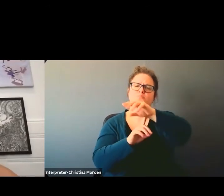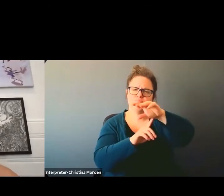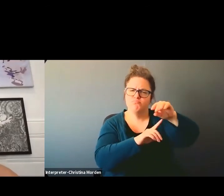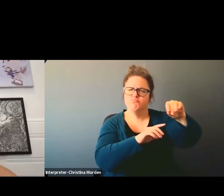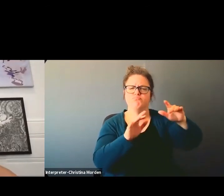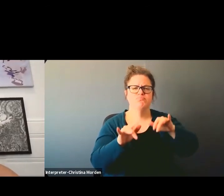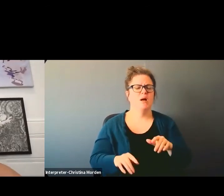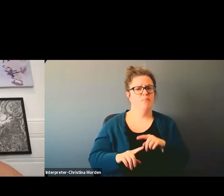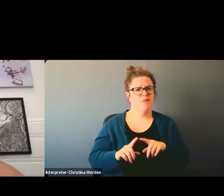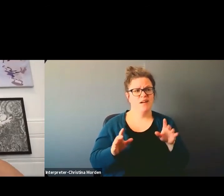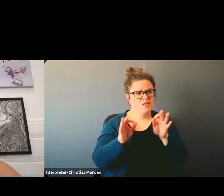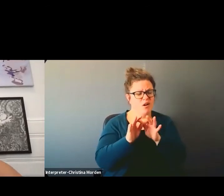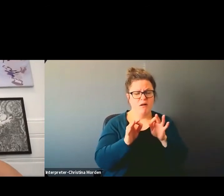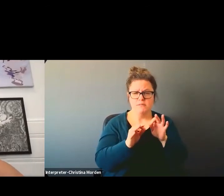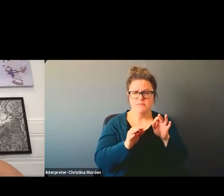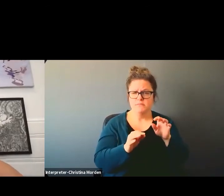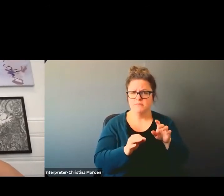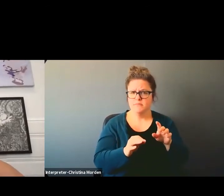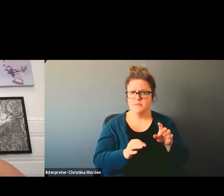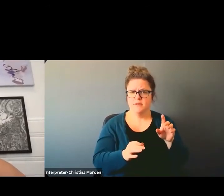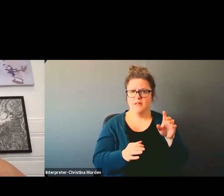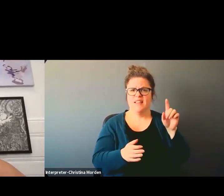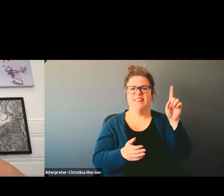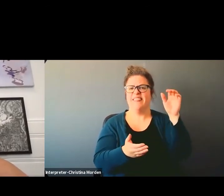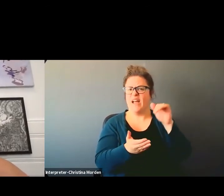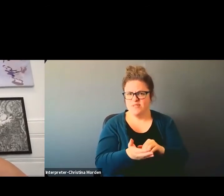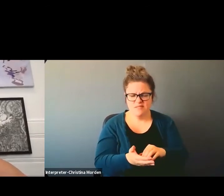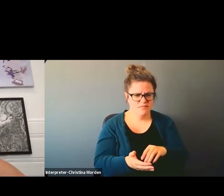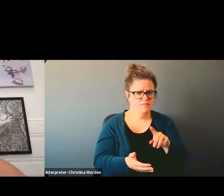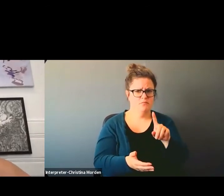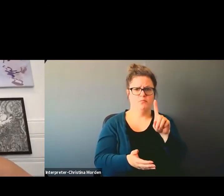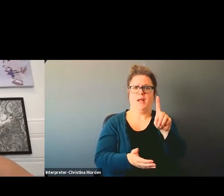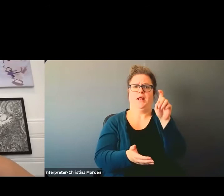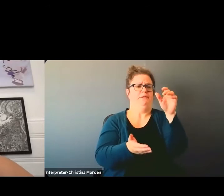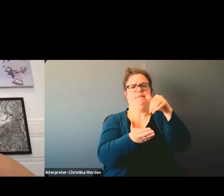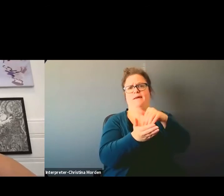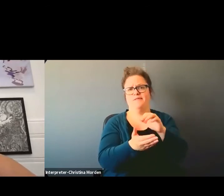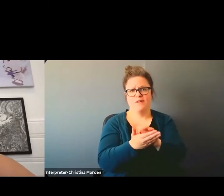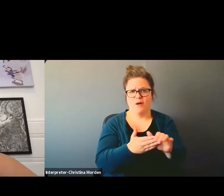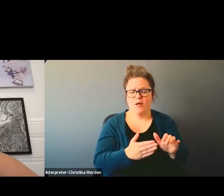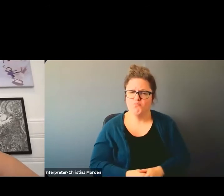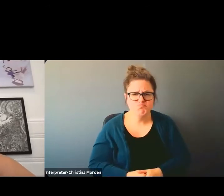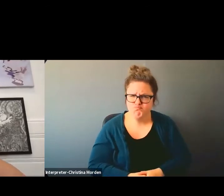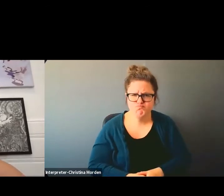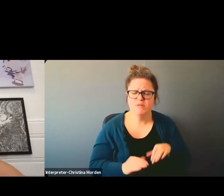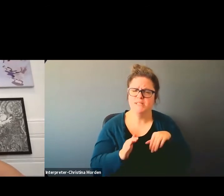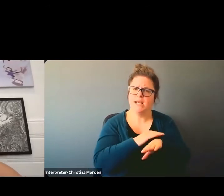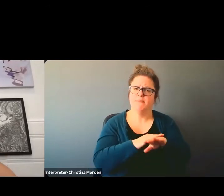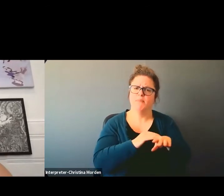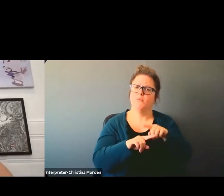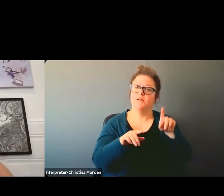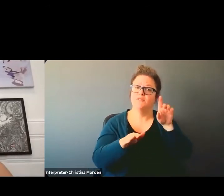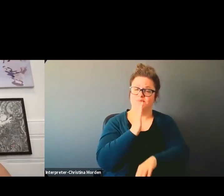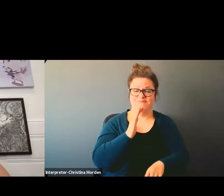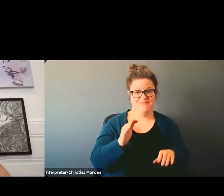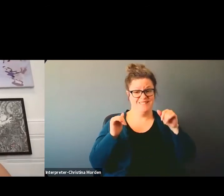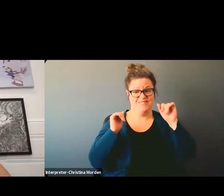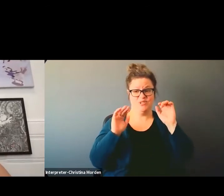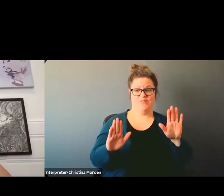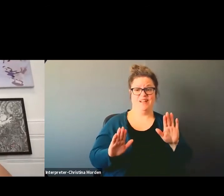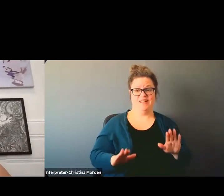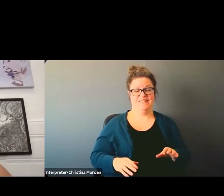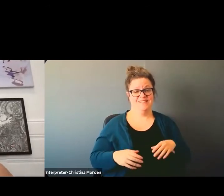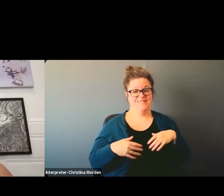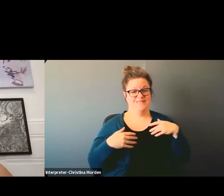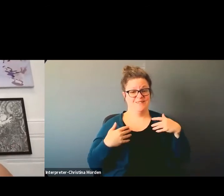cost hundreds of thousands of dollars to be accessible, which is really great. So that's basically